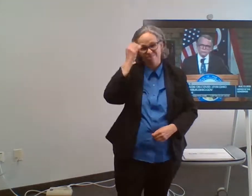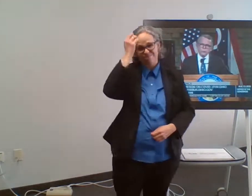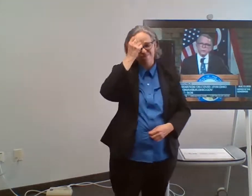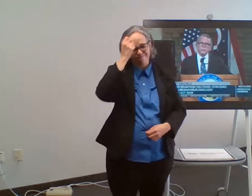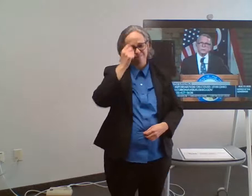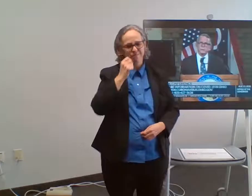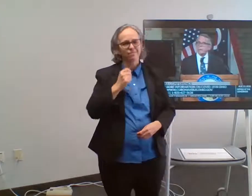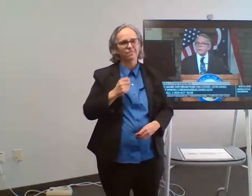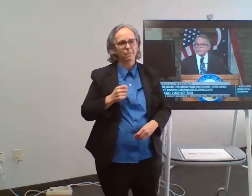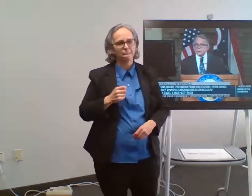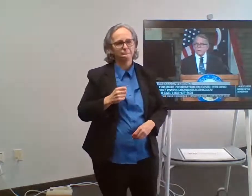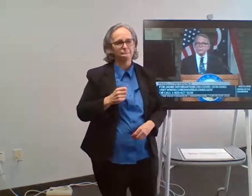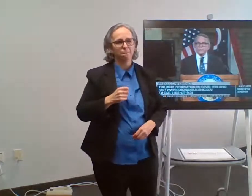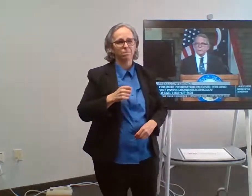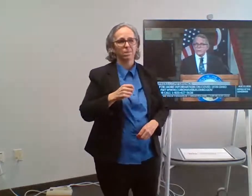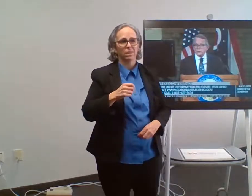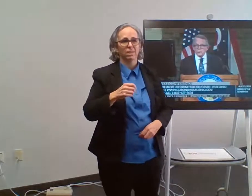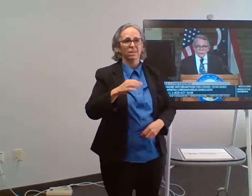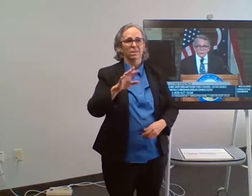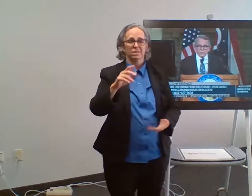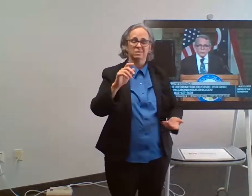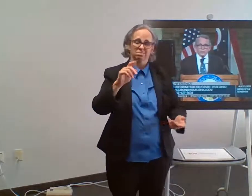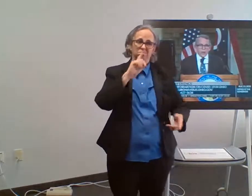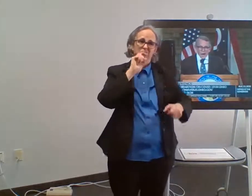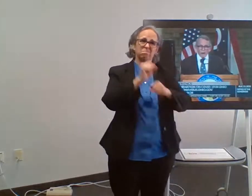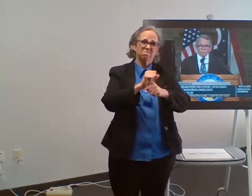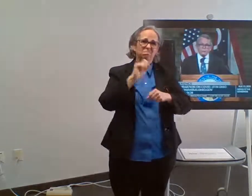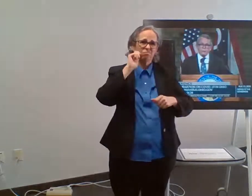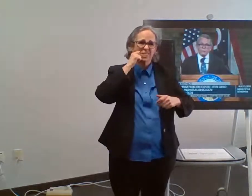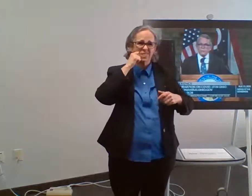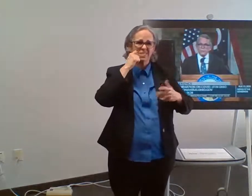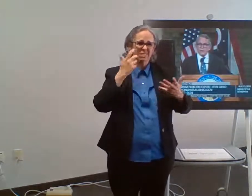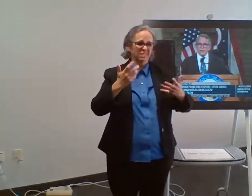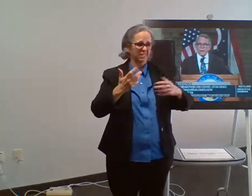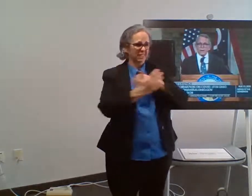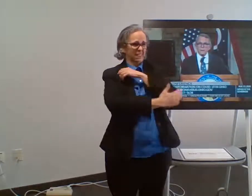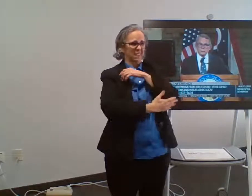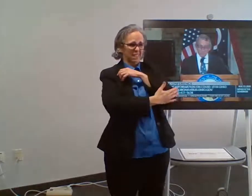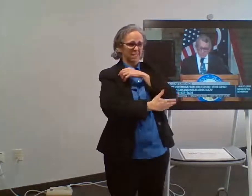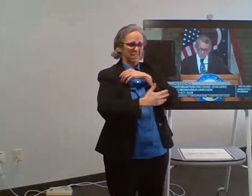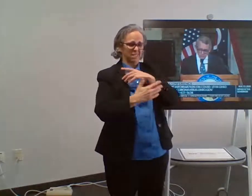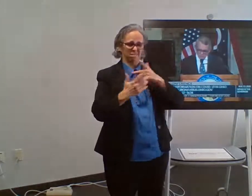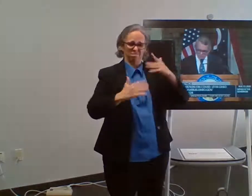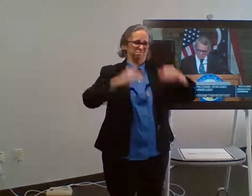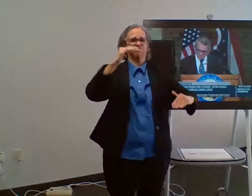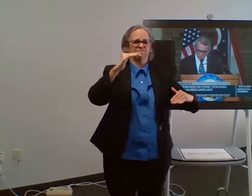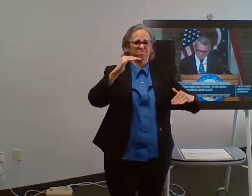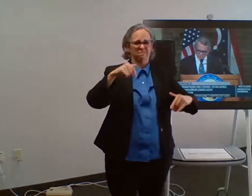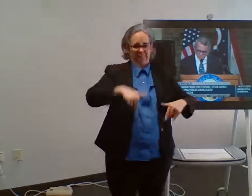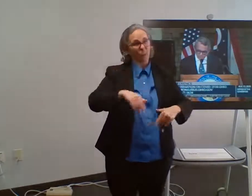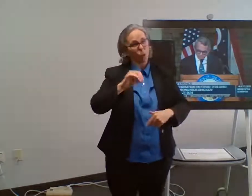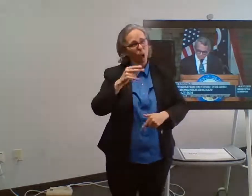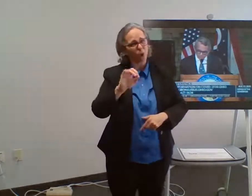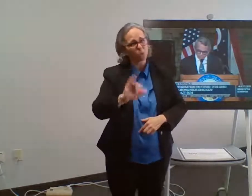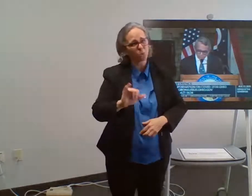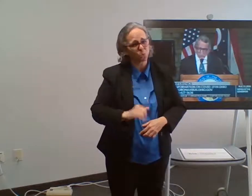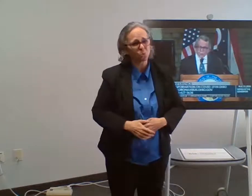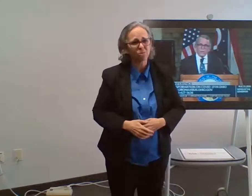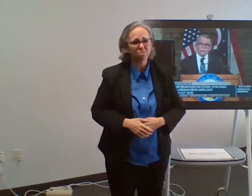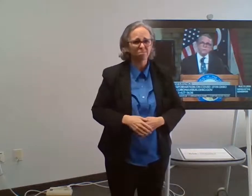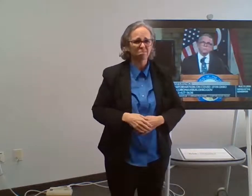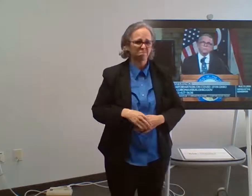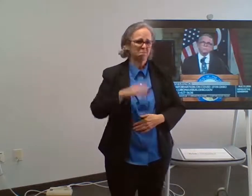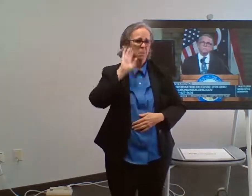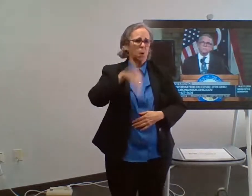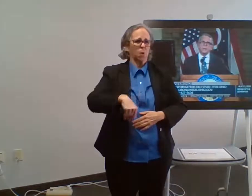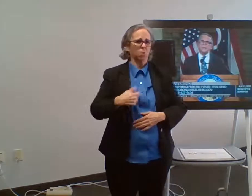racial disparities in this country. There are racial disparities in Ohio. We talked about them. Certainly